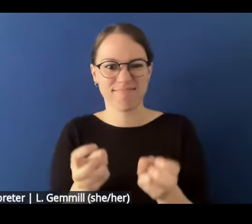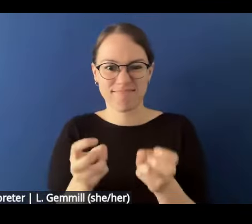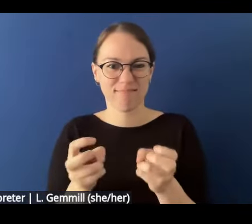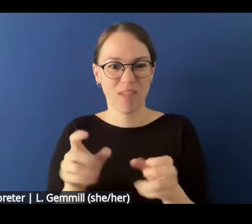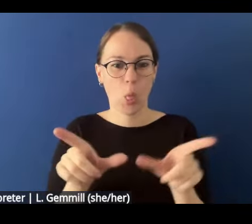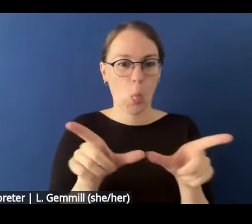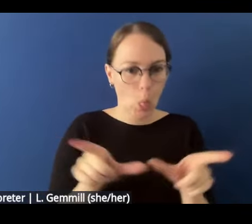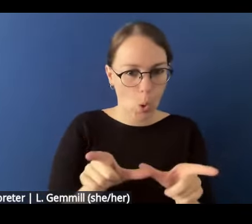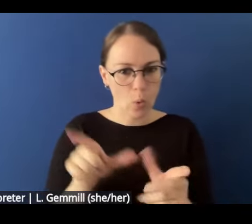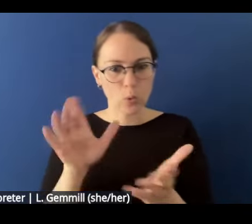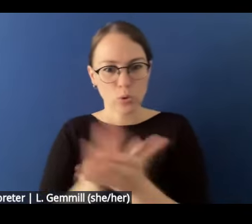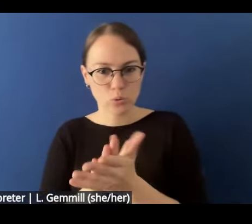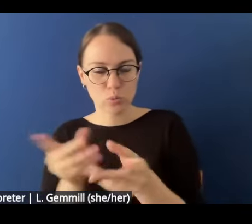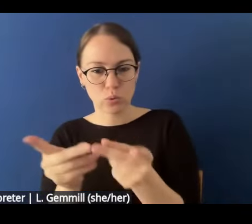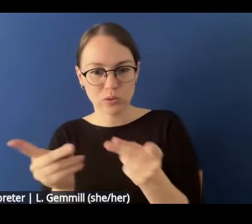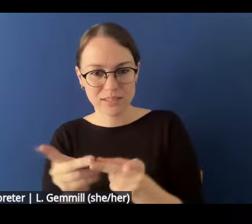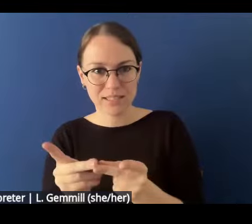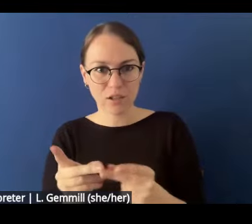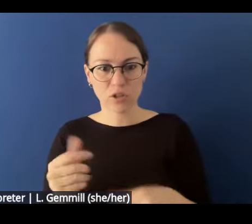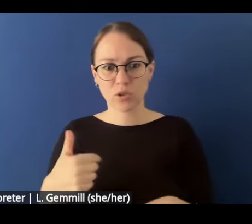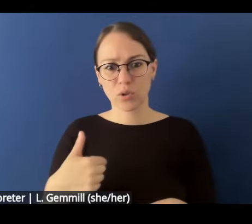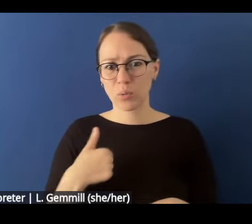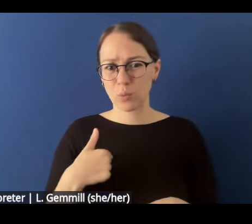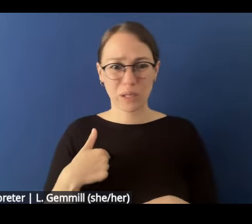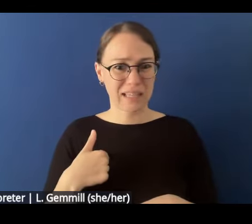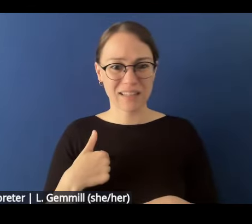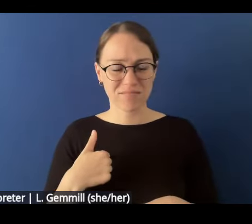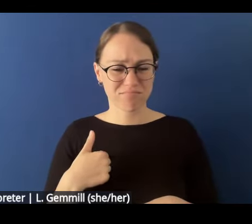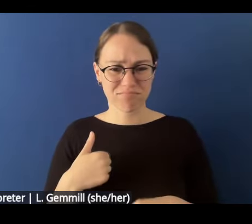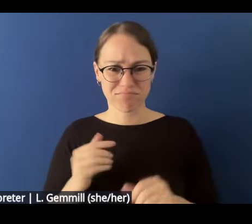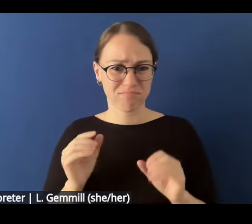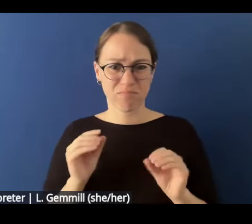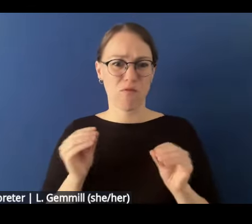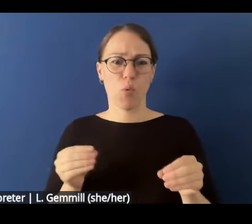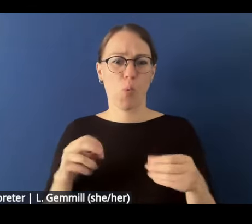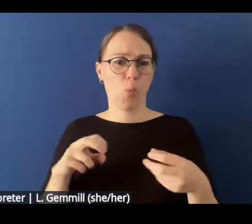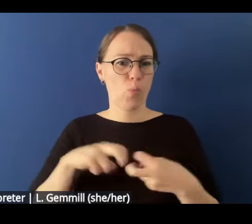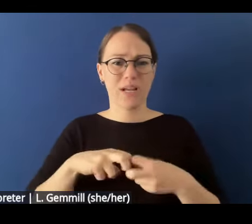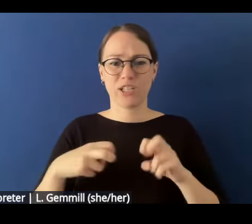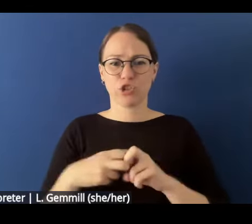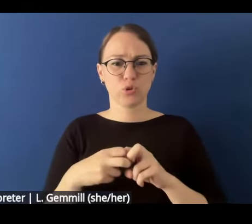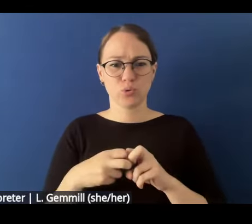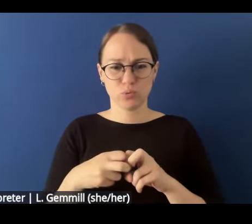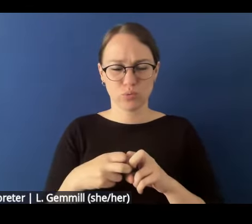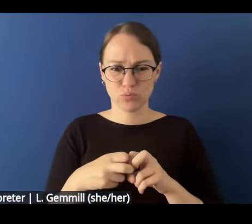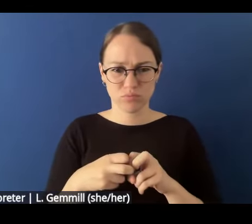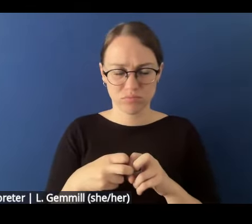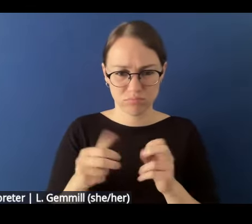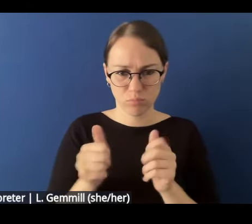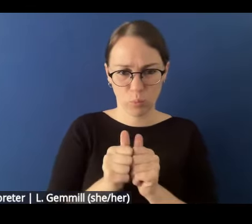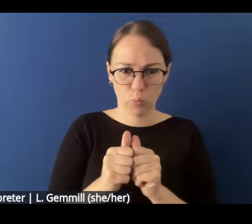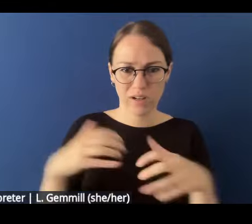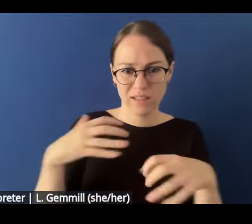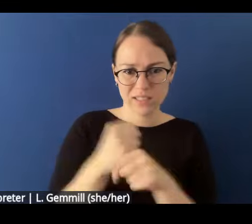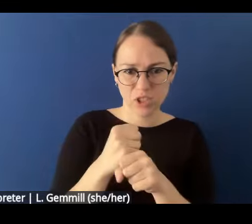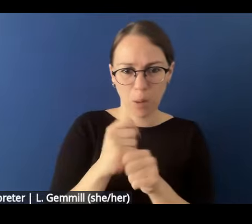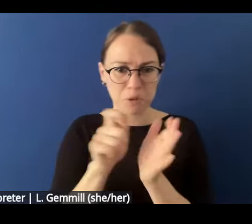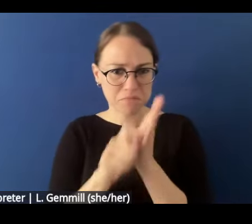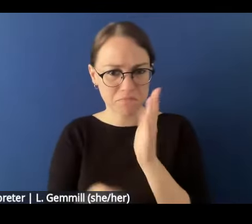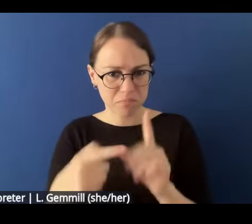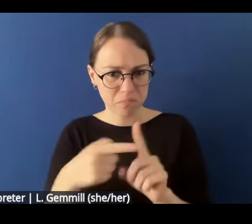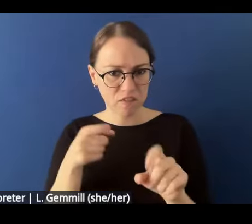not have any issue if any summary prepared by the director uses local public school districts.